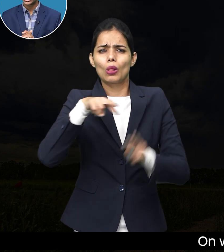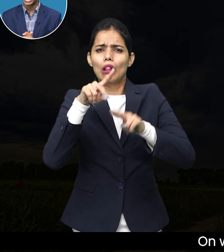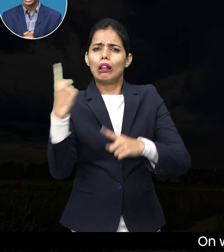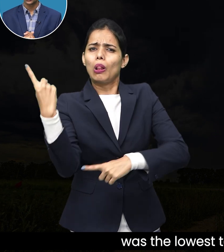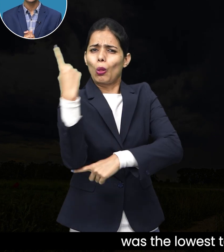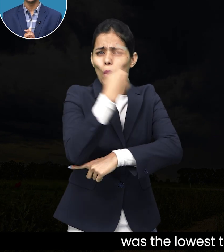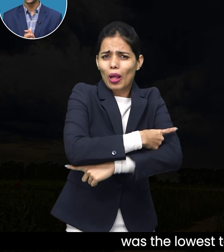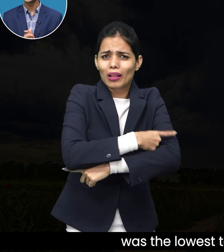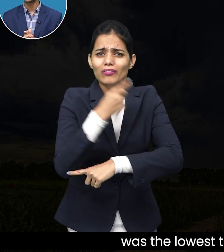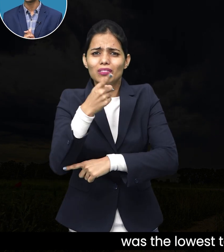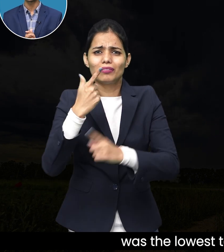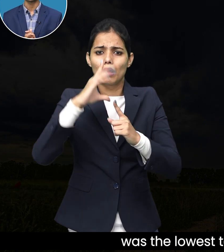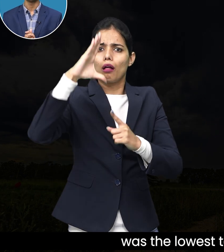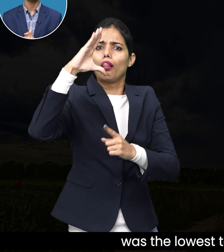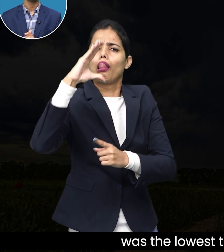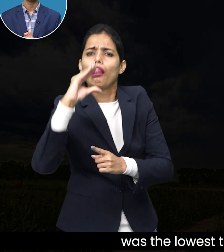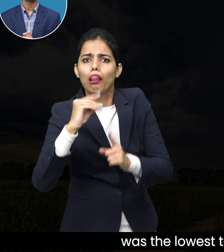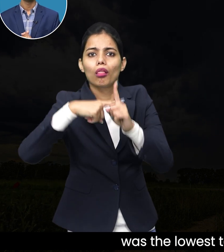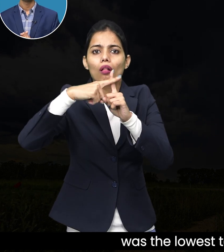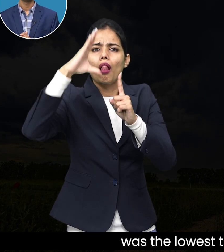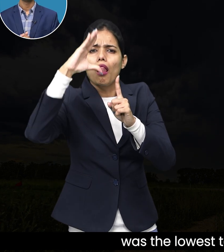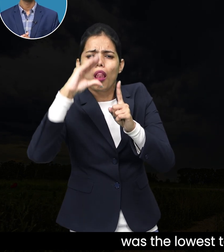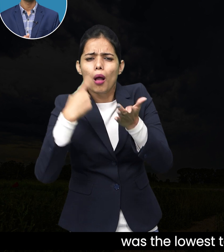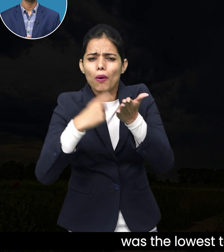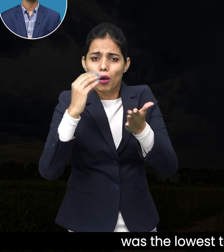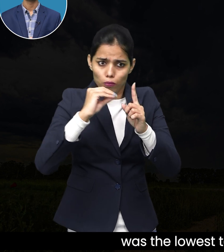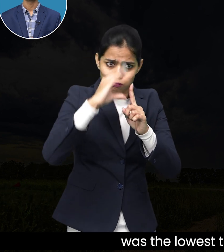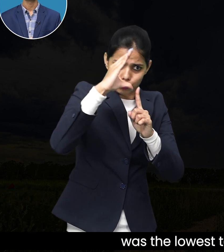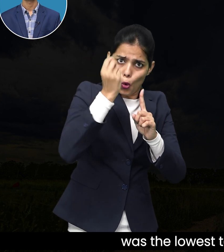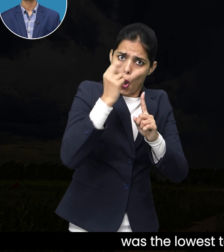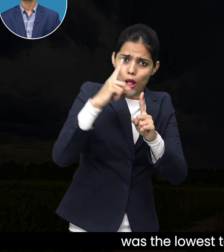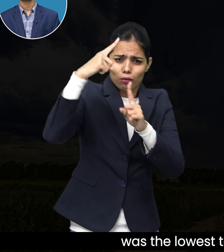On which days was the lowest temperature recorded?